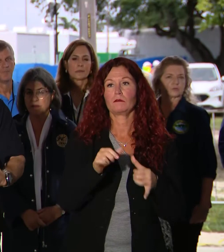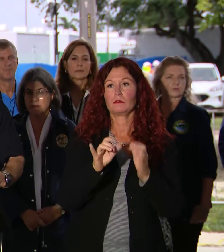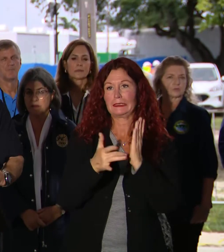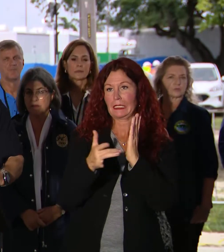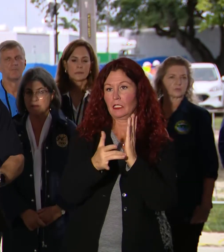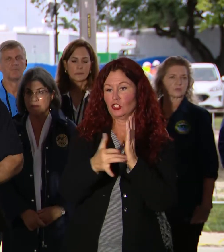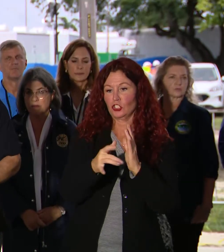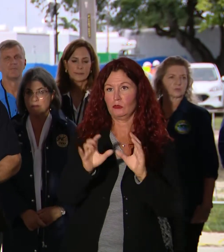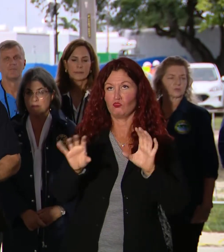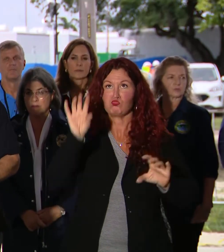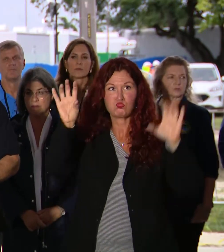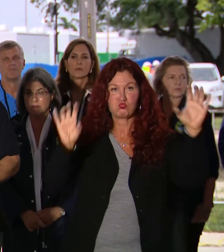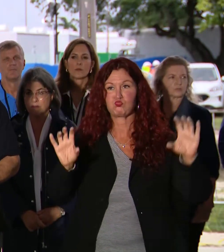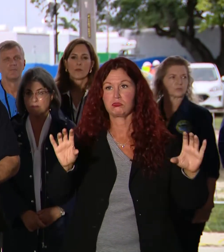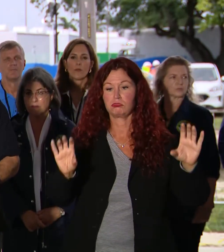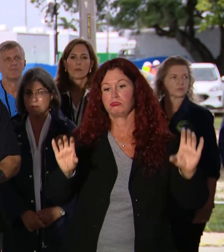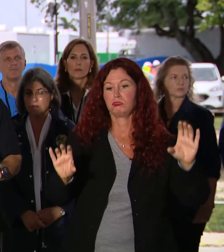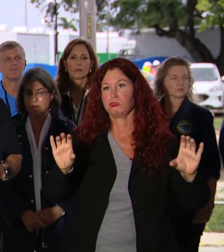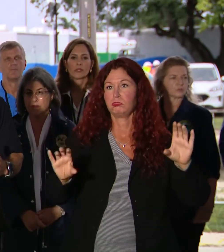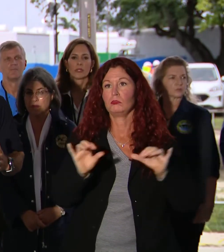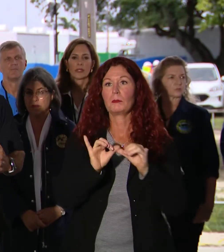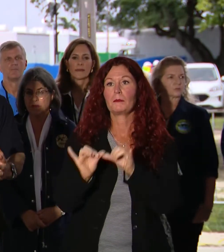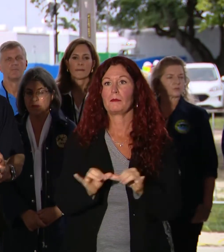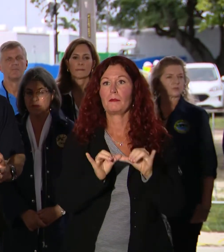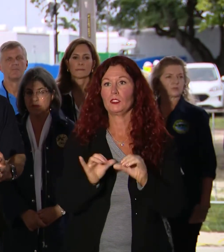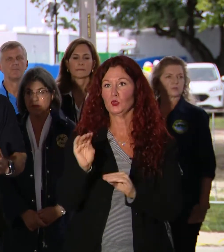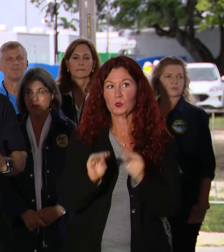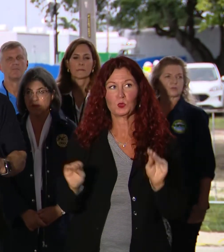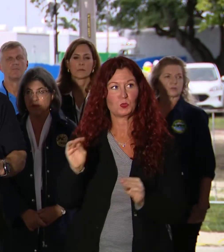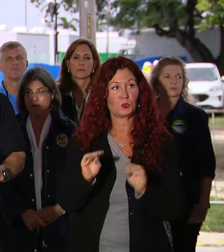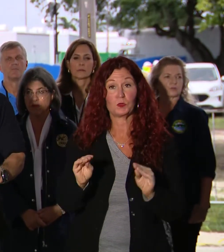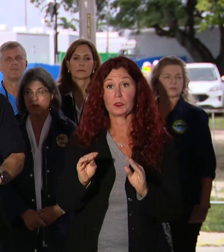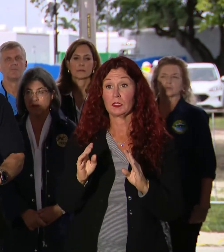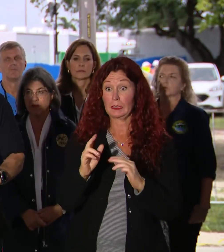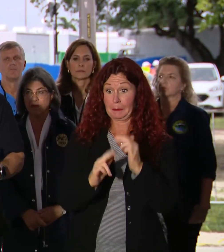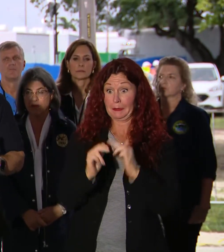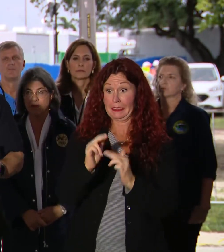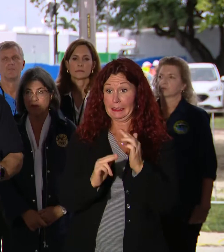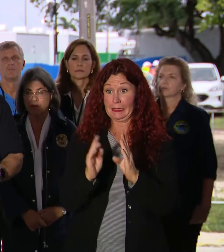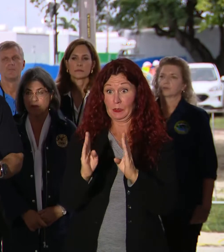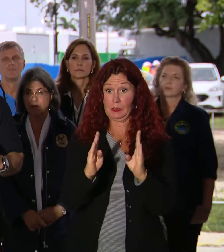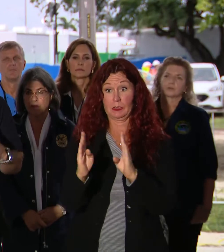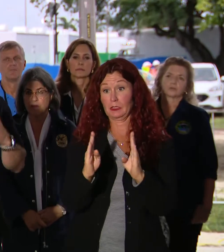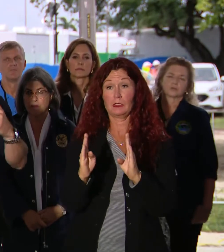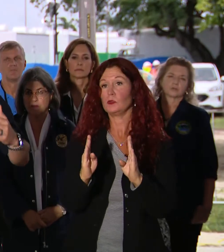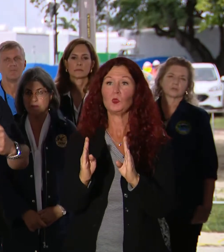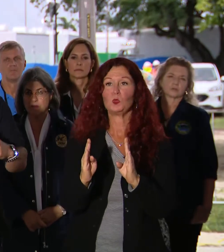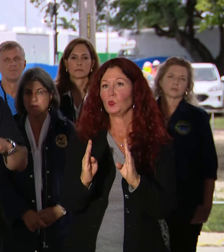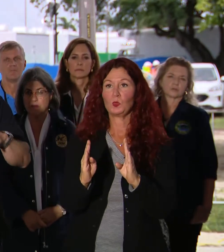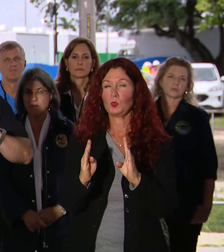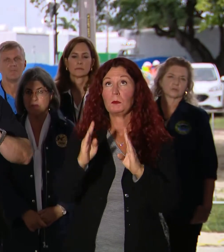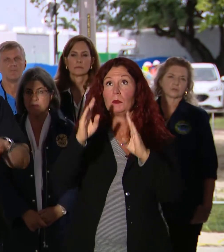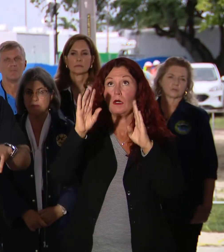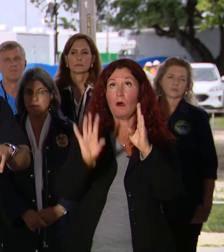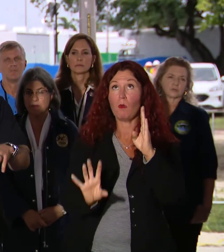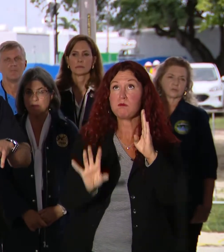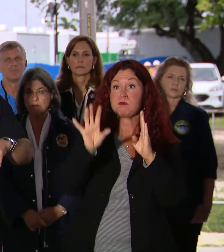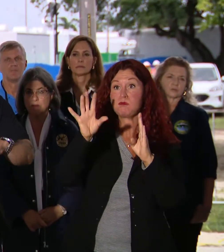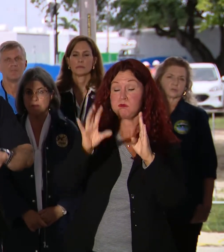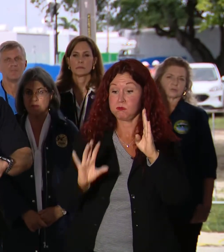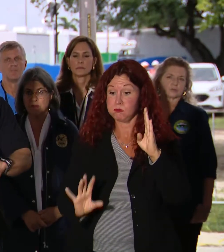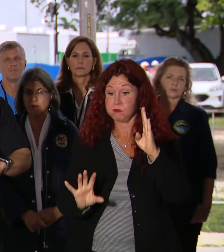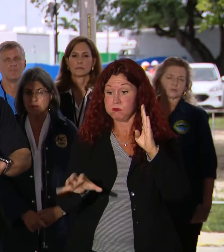of movement. What was determined that the building itself had not moved. However, debris in the